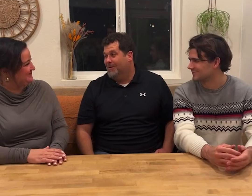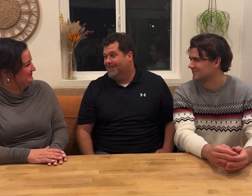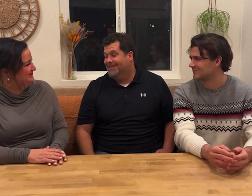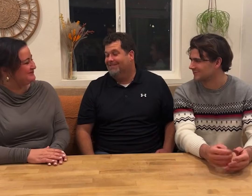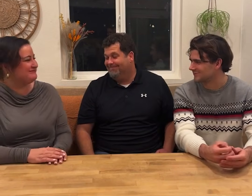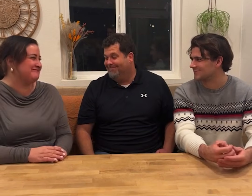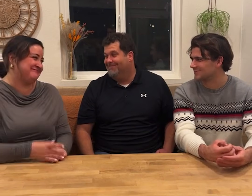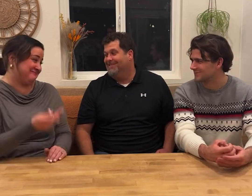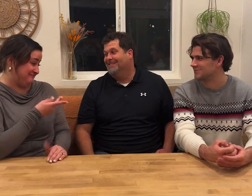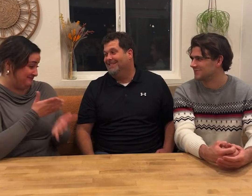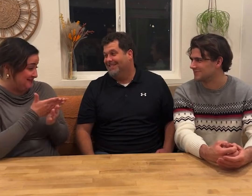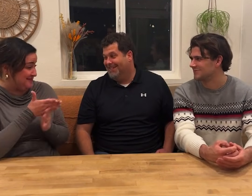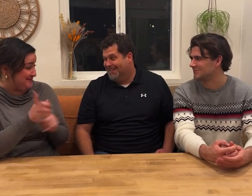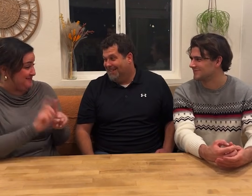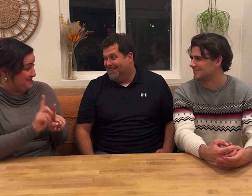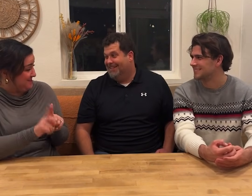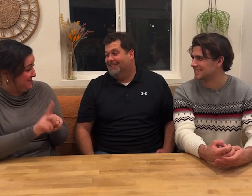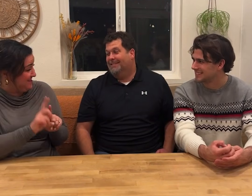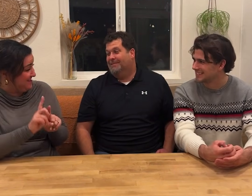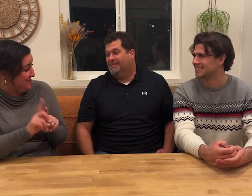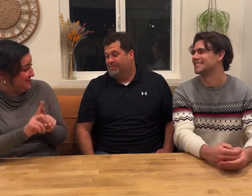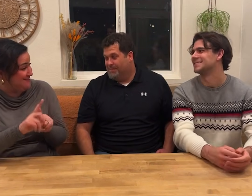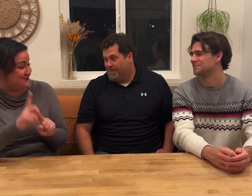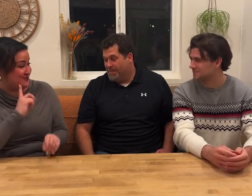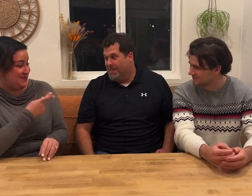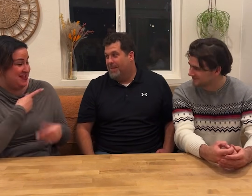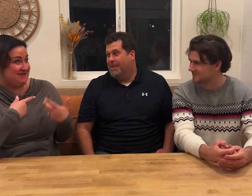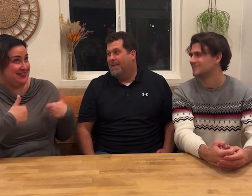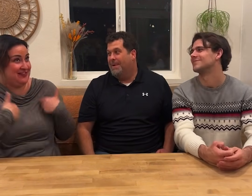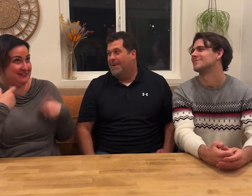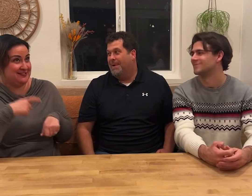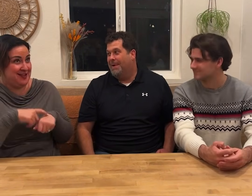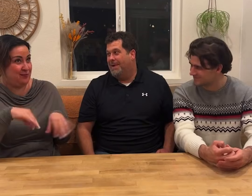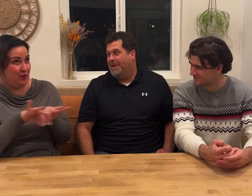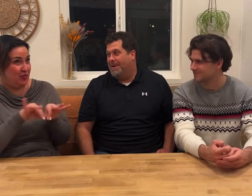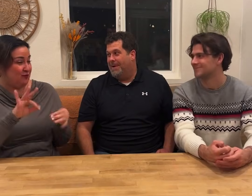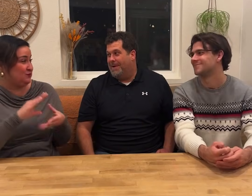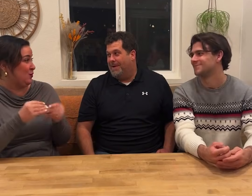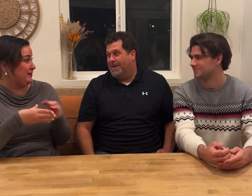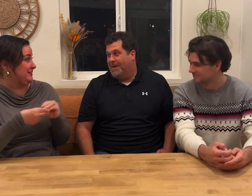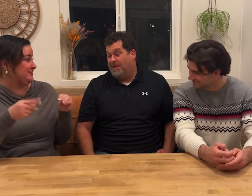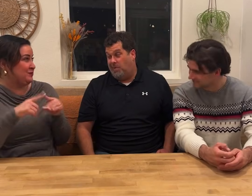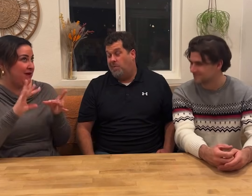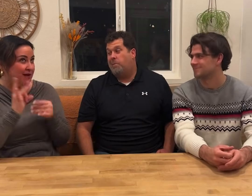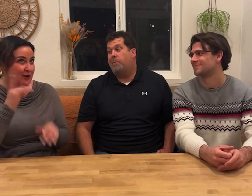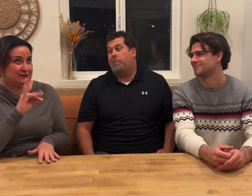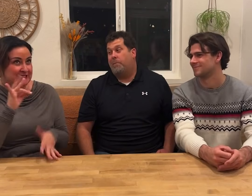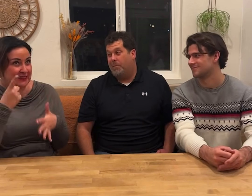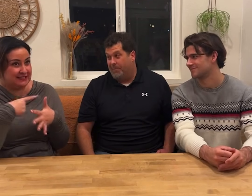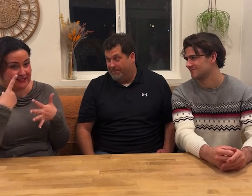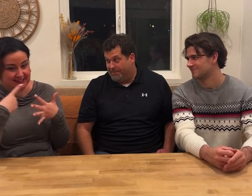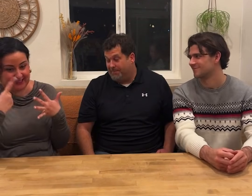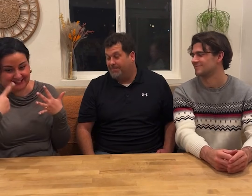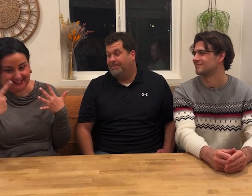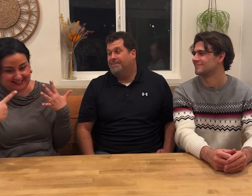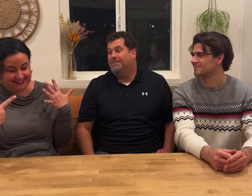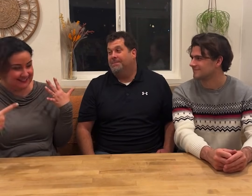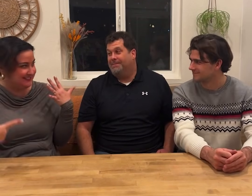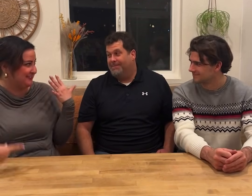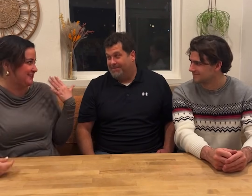just a huge mess up on our end. Just doing all of those challenges. I'm sure you have a lifetime of stories doing